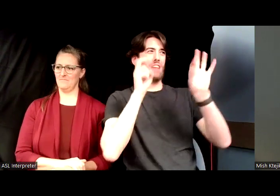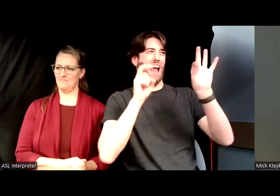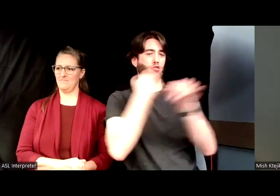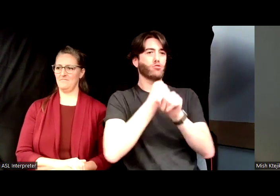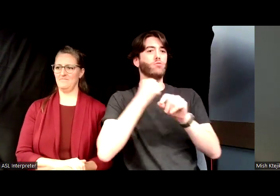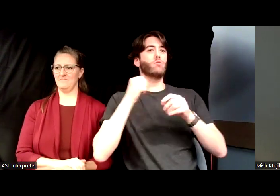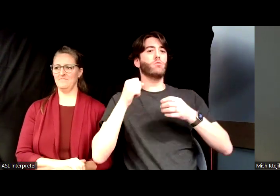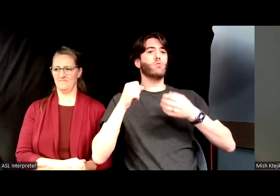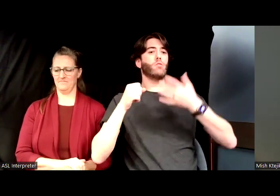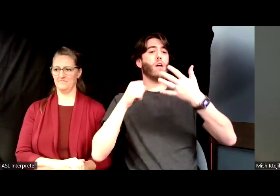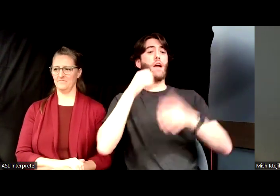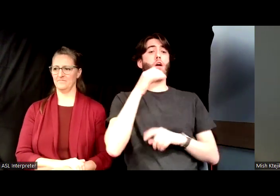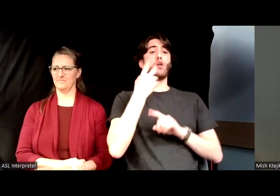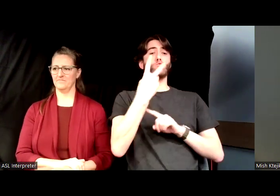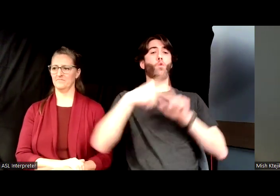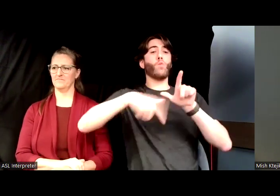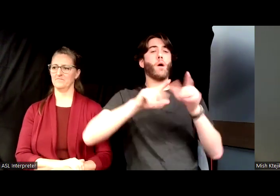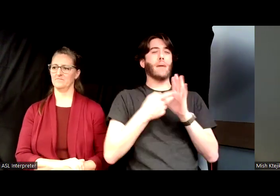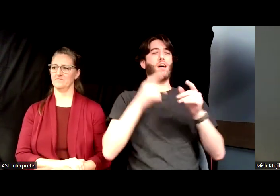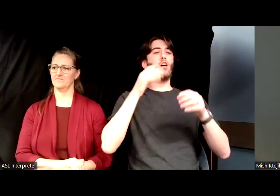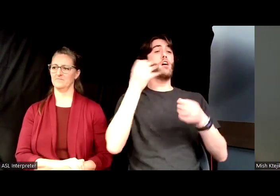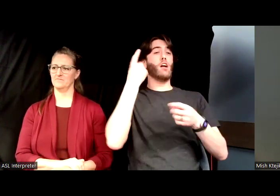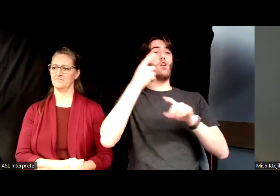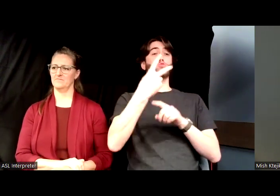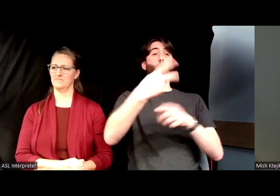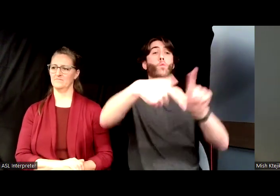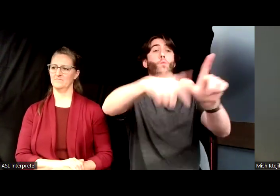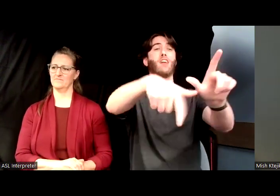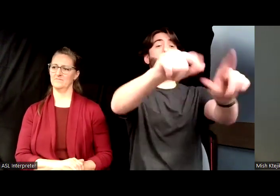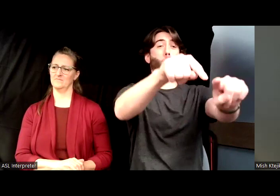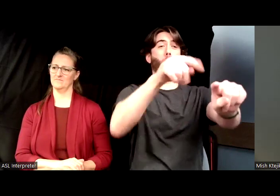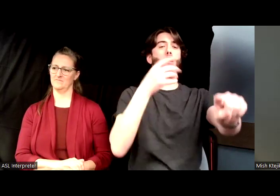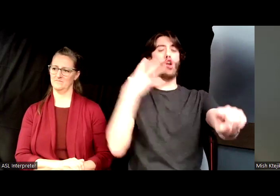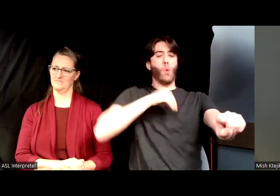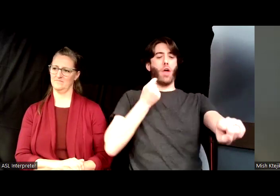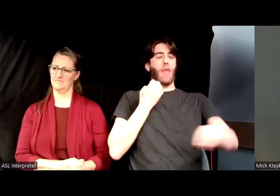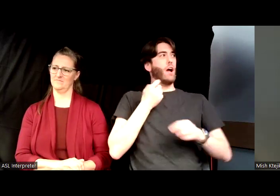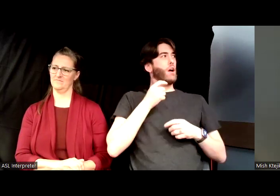So it's technically 9 years, 2 renewals,